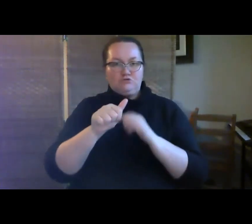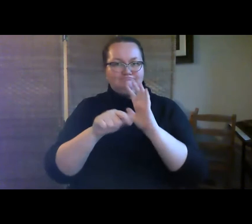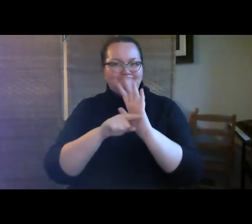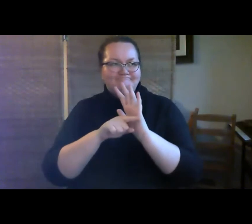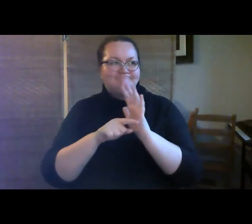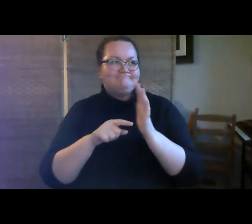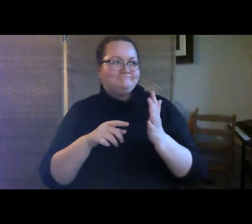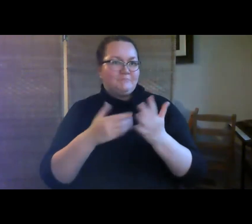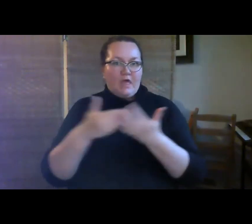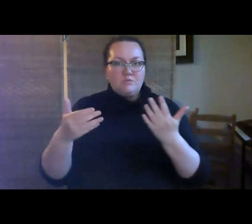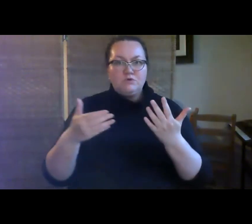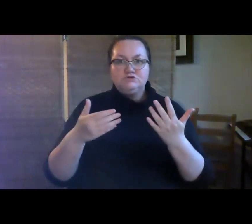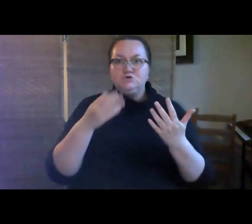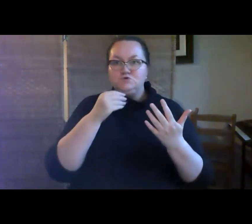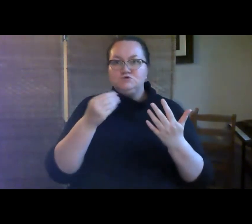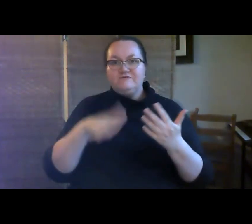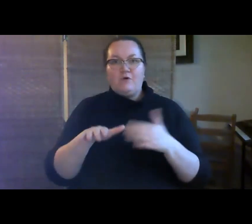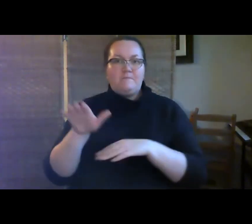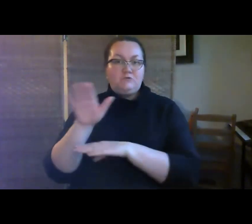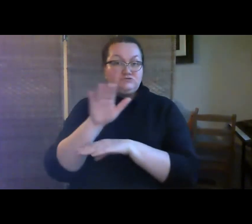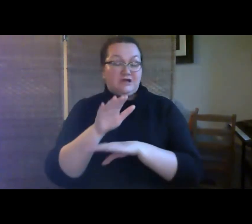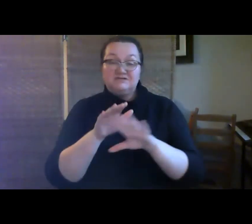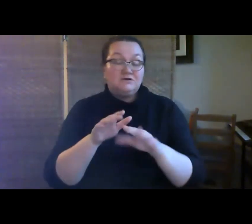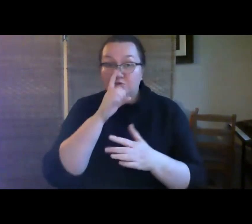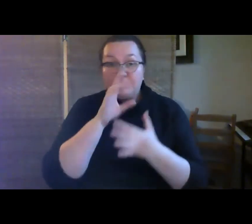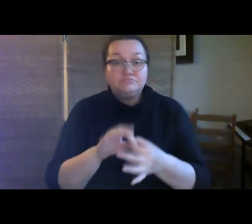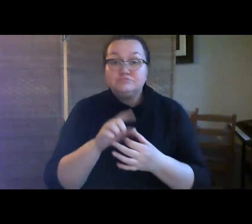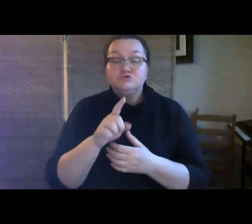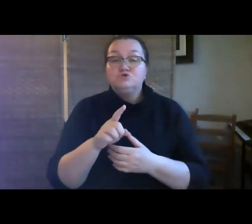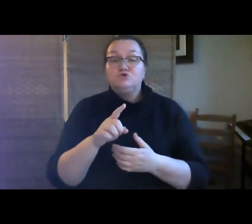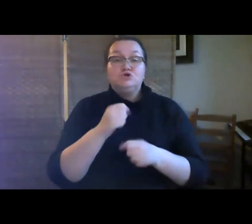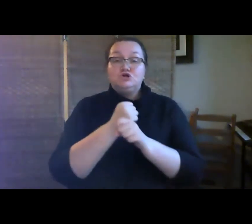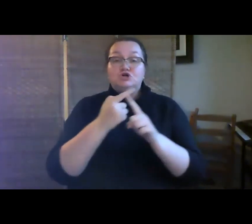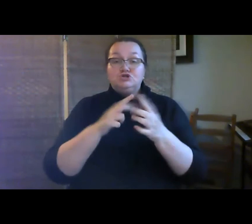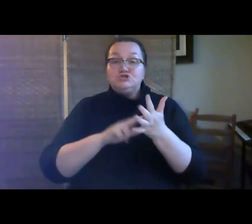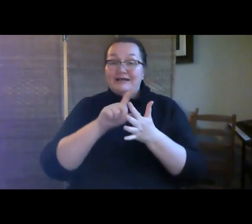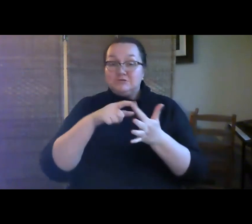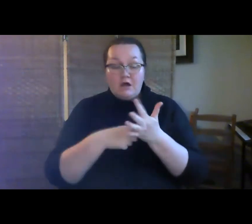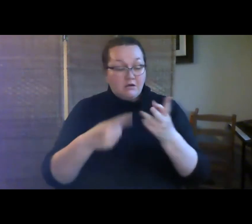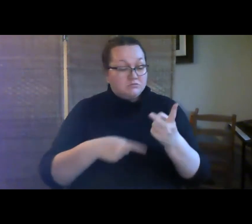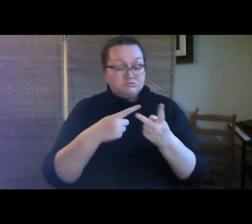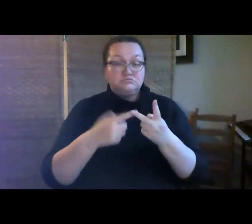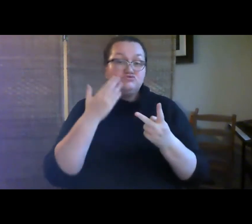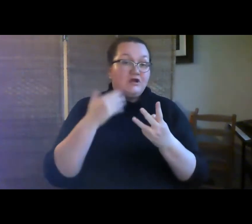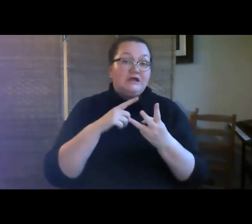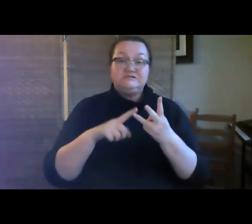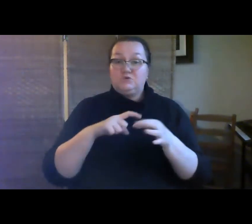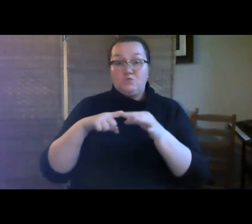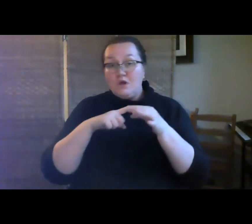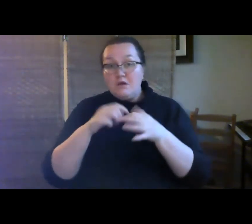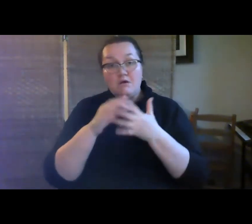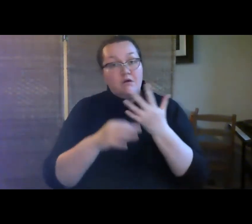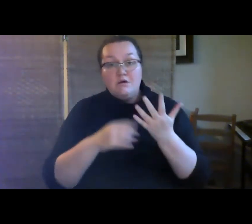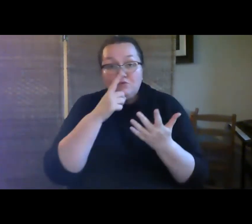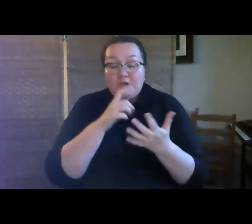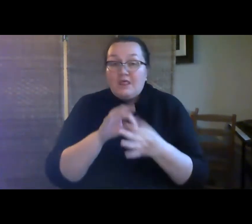in lots of different aspects: gender, race, queerness, and so on, or even if your work is referencing very